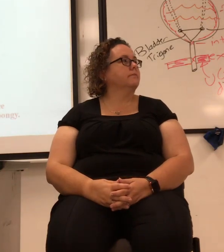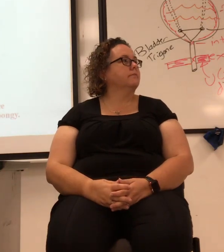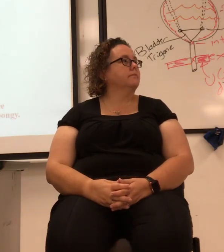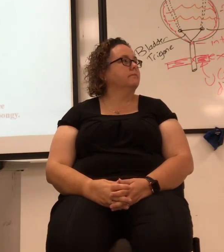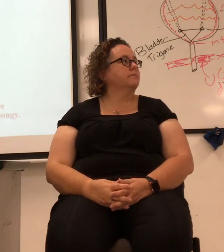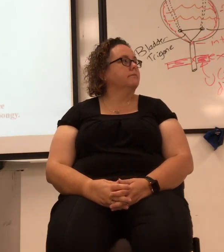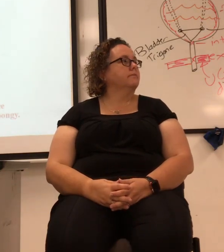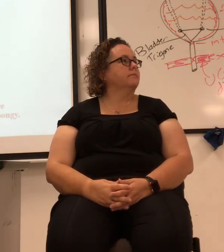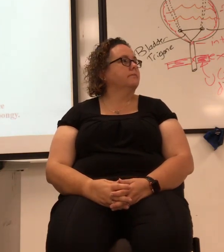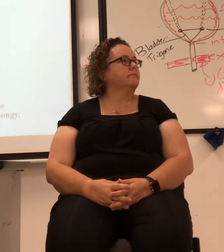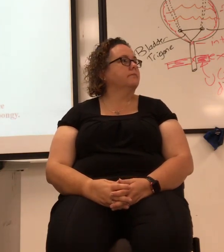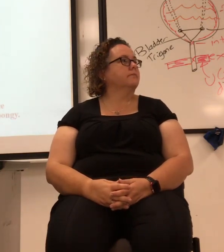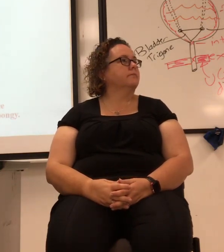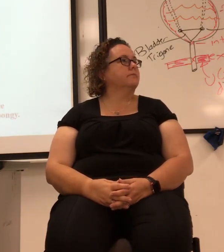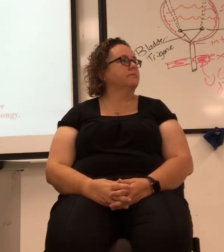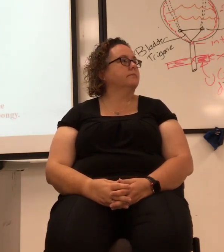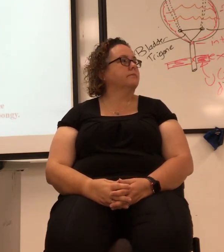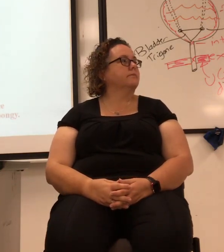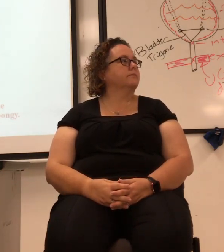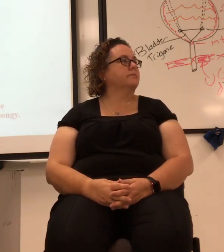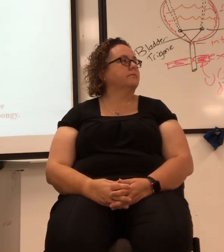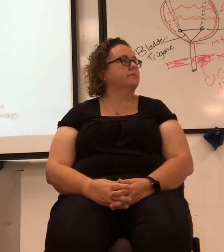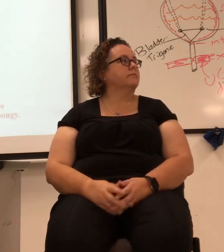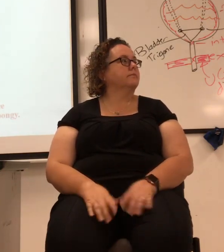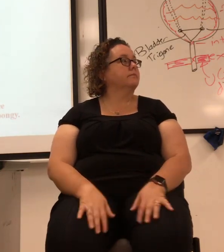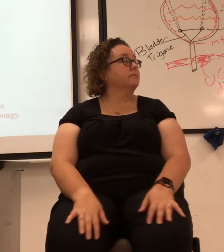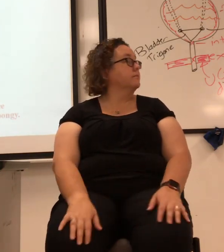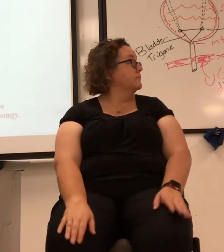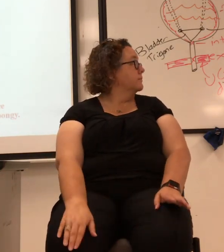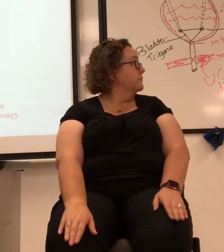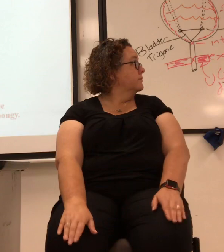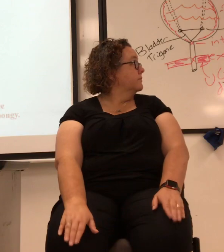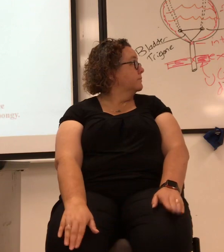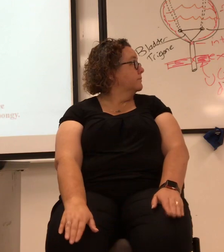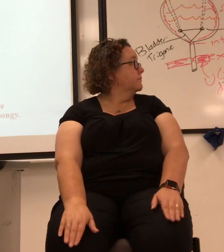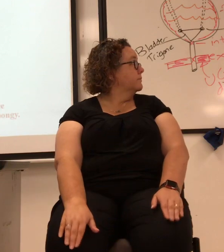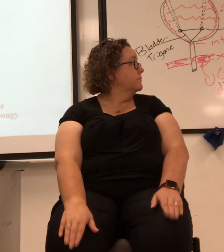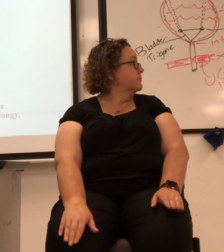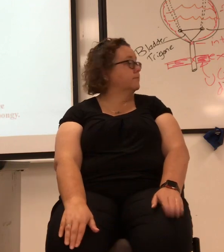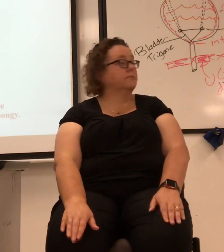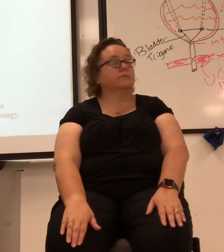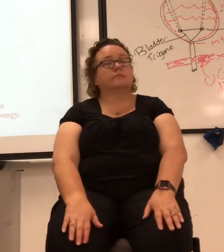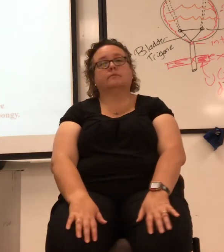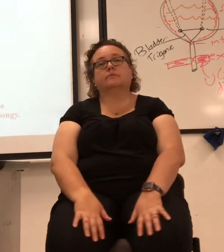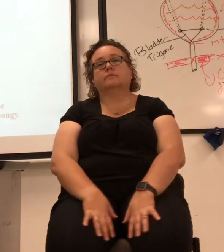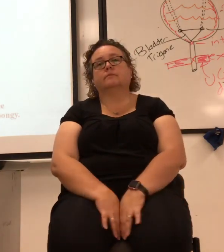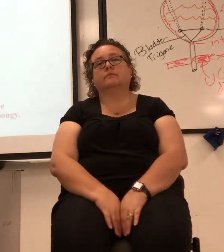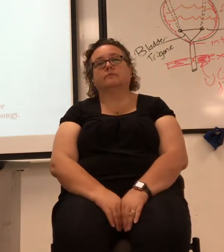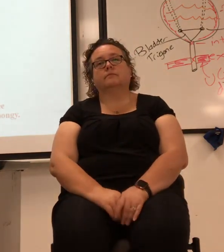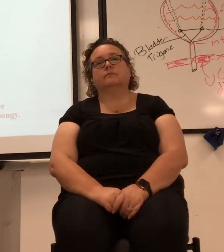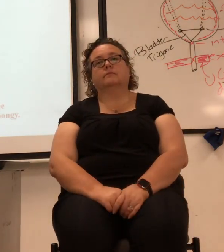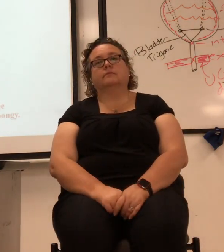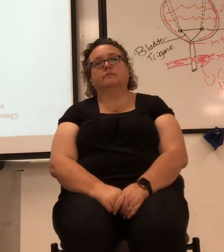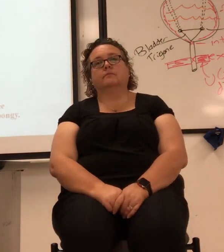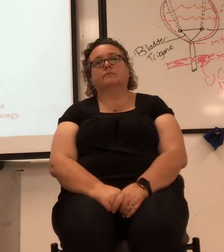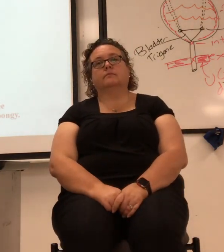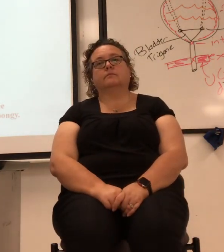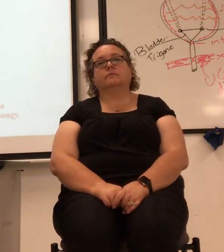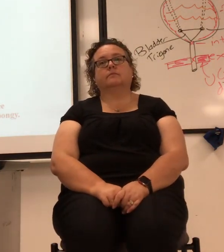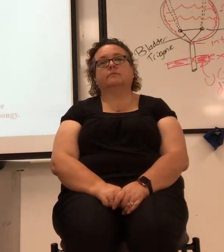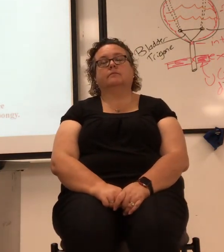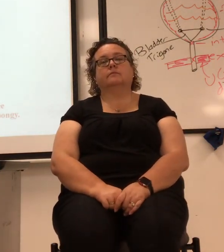The full bladder. What happens is, as you fill, you're stretching the bladder wall, and there are these afferent